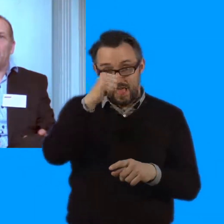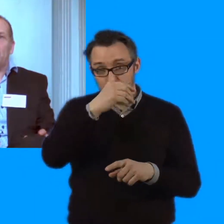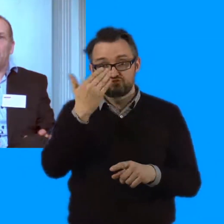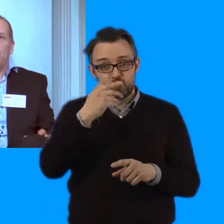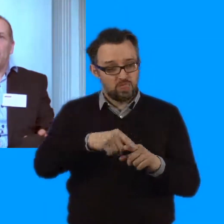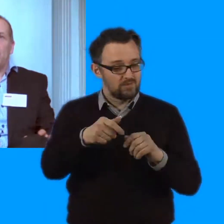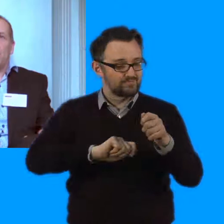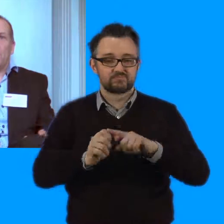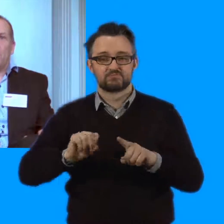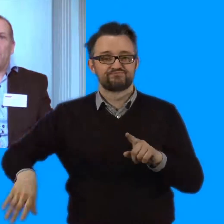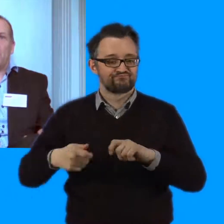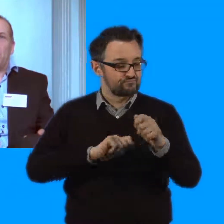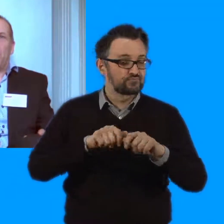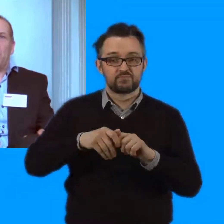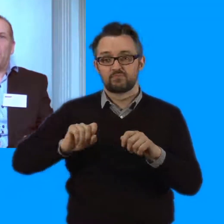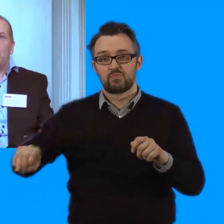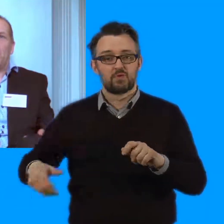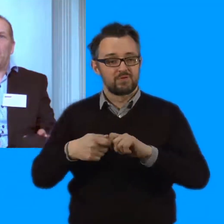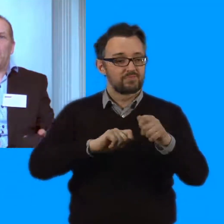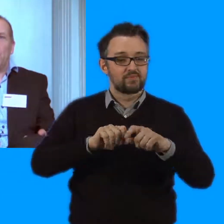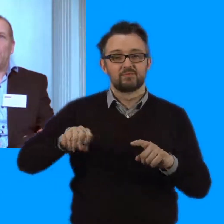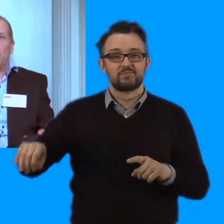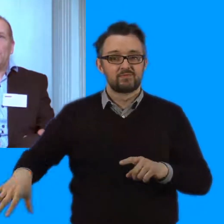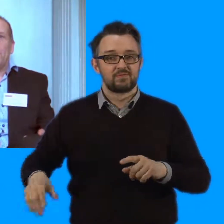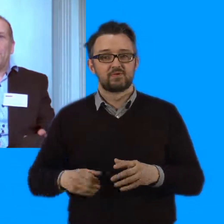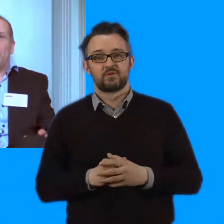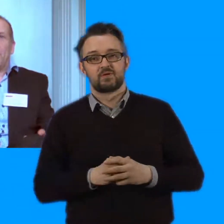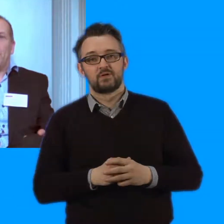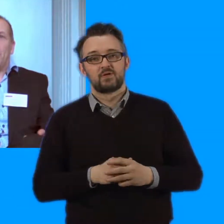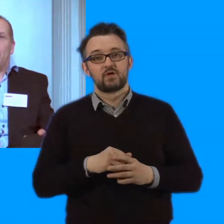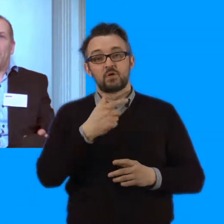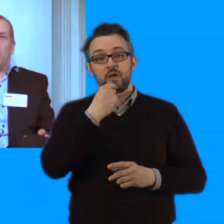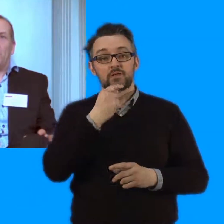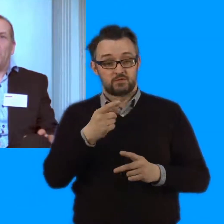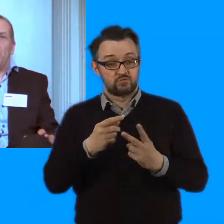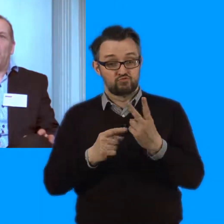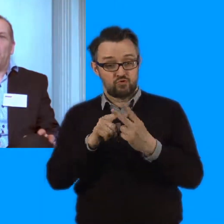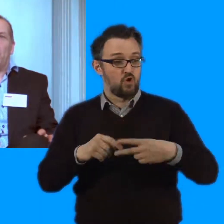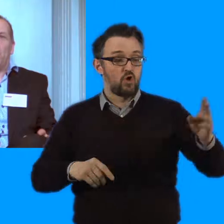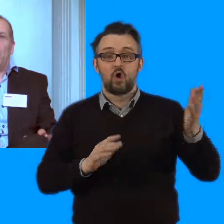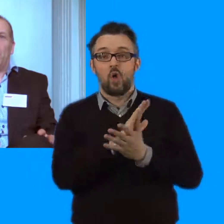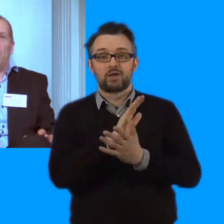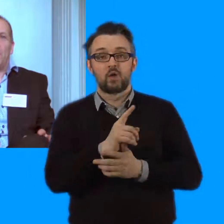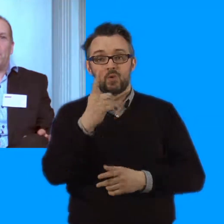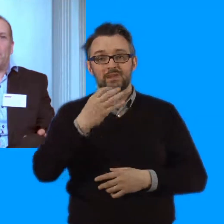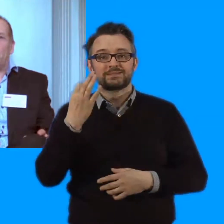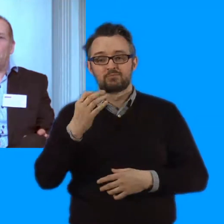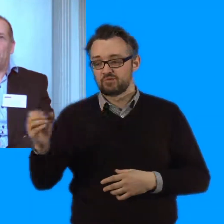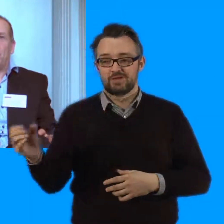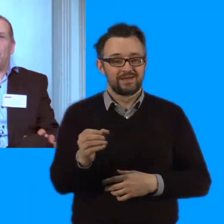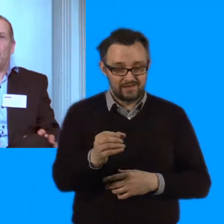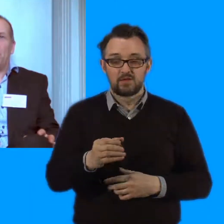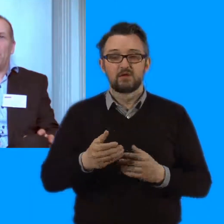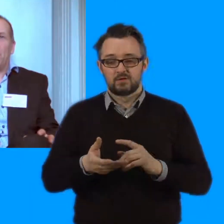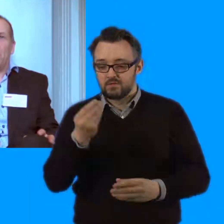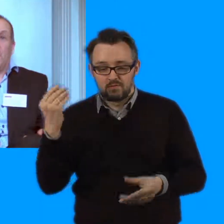Catholic schools on it, managed to be allowed to go on holiday together. And it was an attempt that came in, and during that week there was several of us get